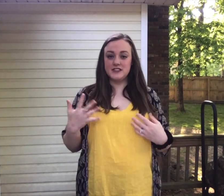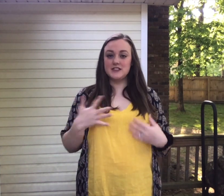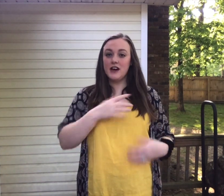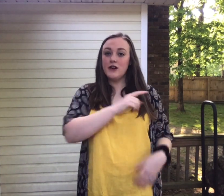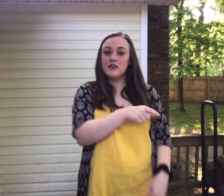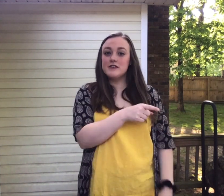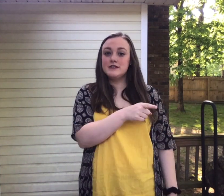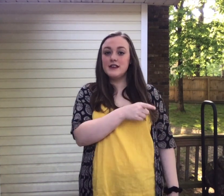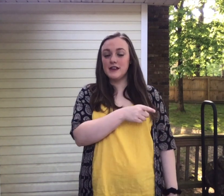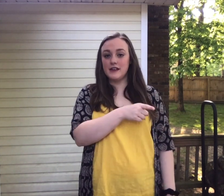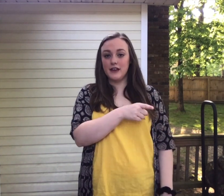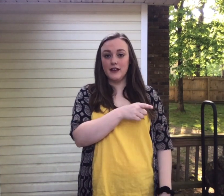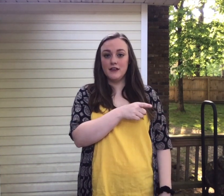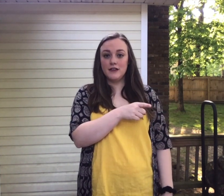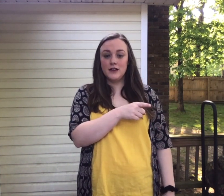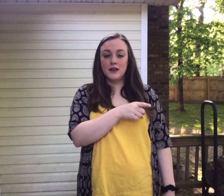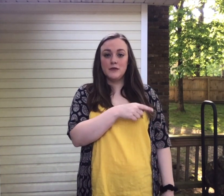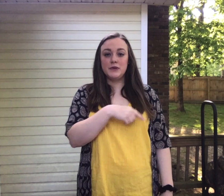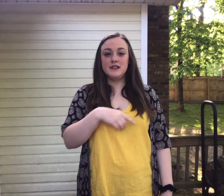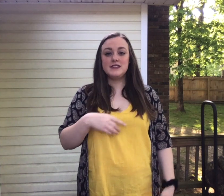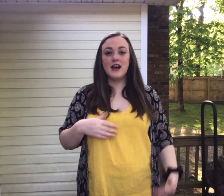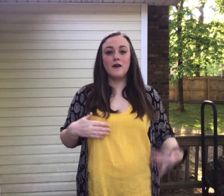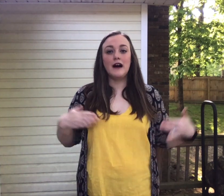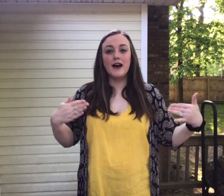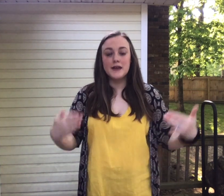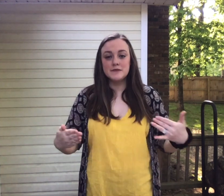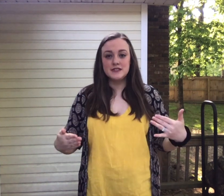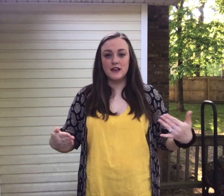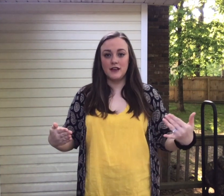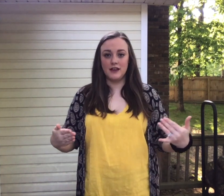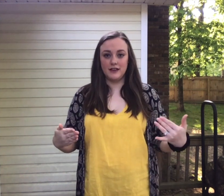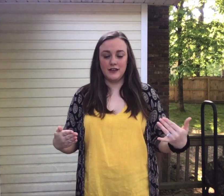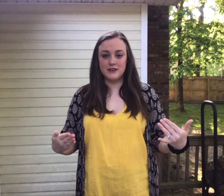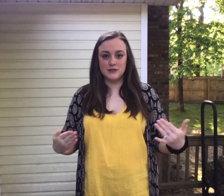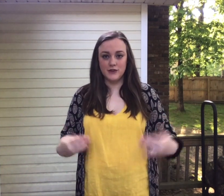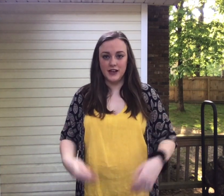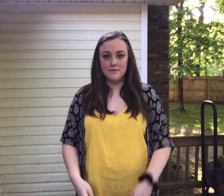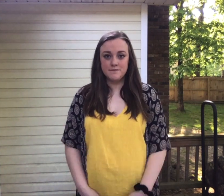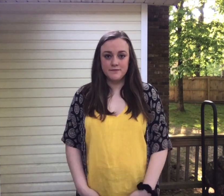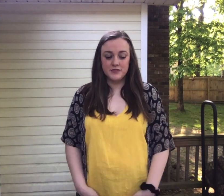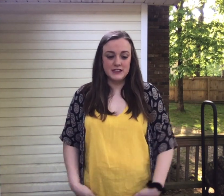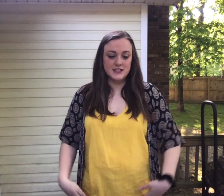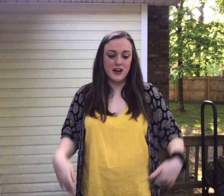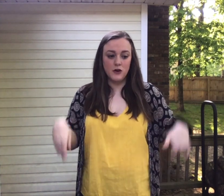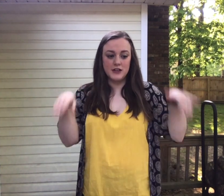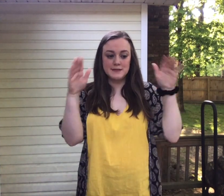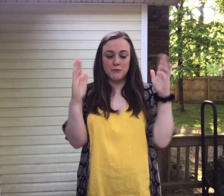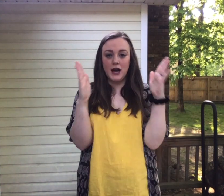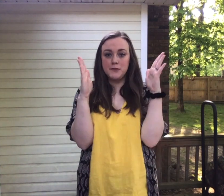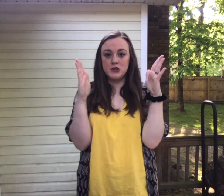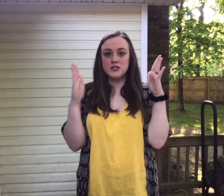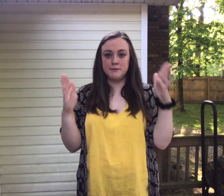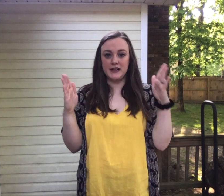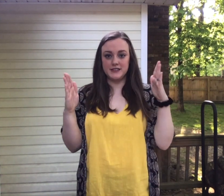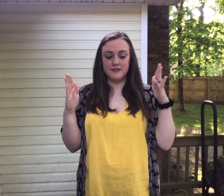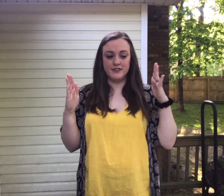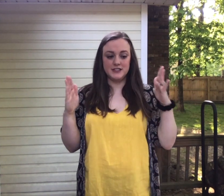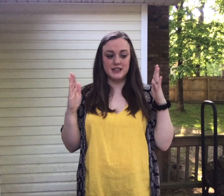not how you're seeing it, but it's how I'm seeing it, okay? It's my perspective, the